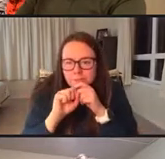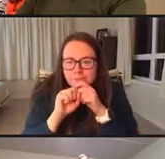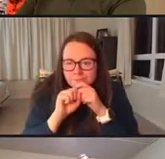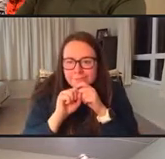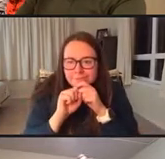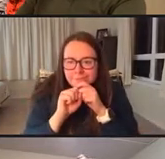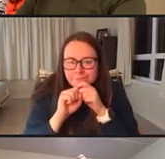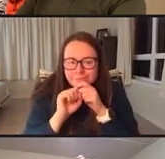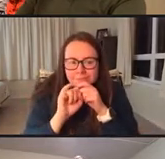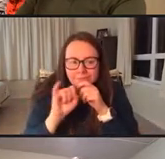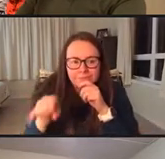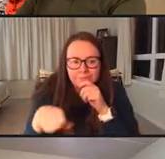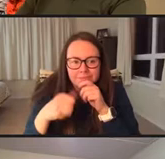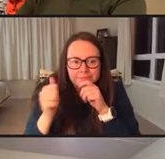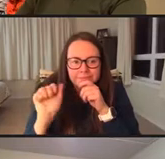question.